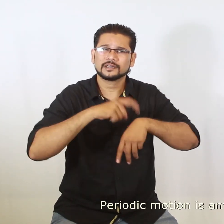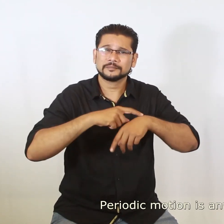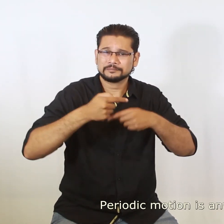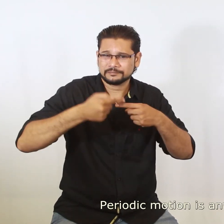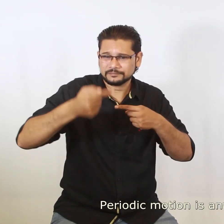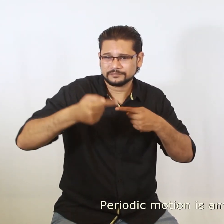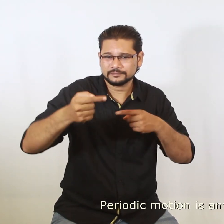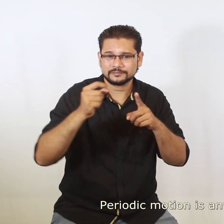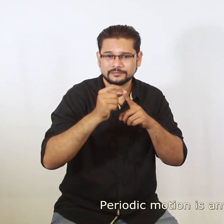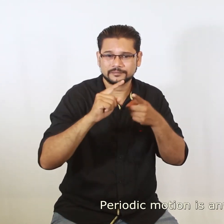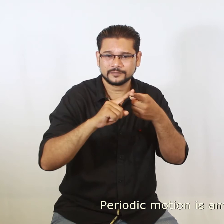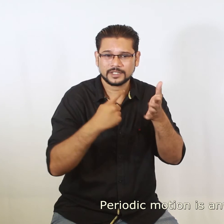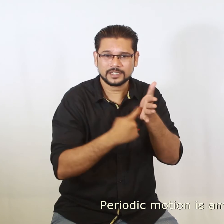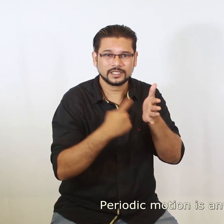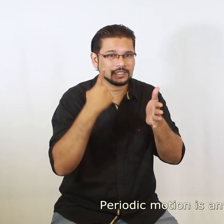Periodic motion is any motion